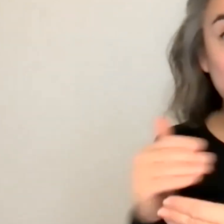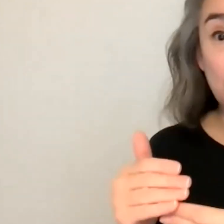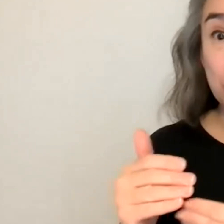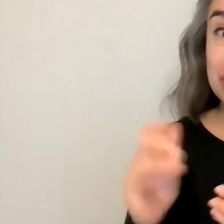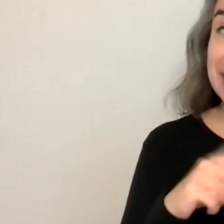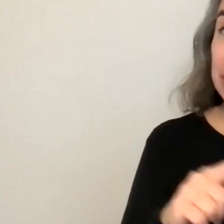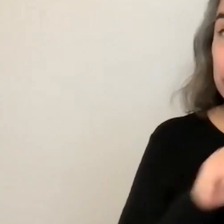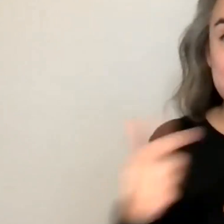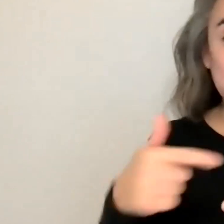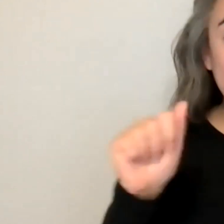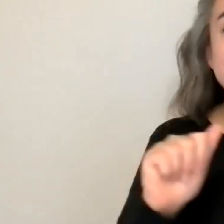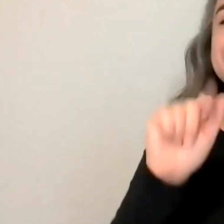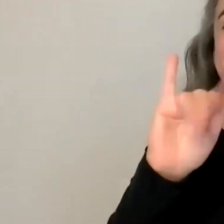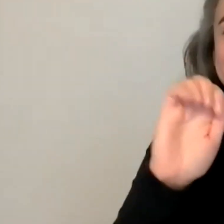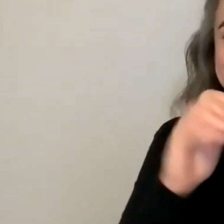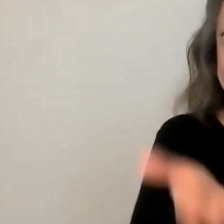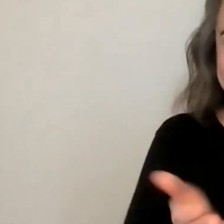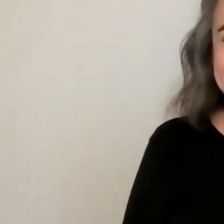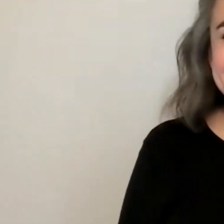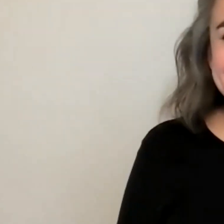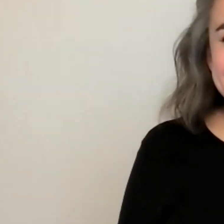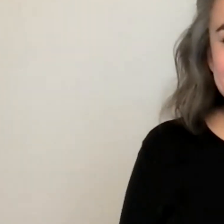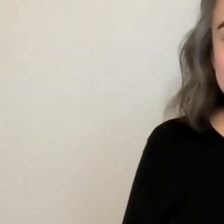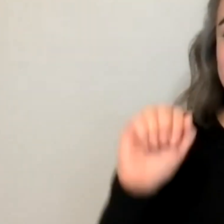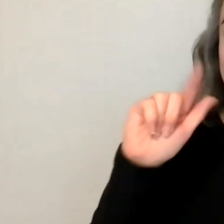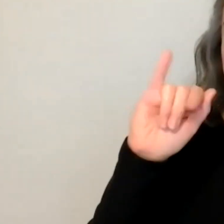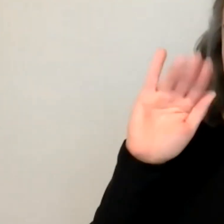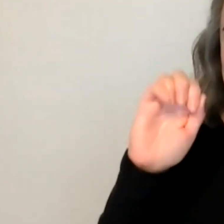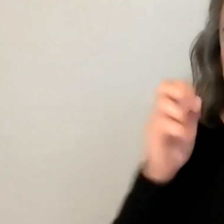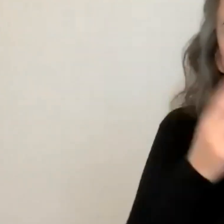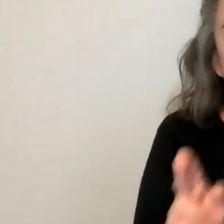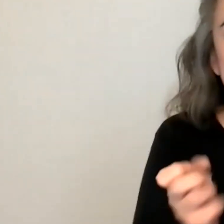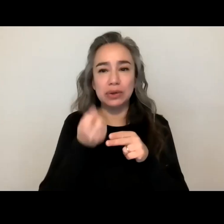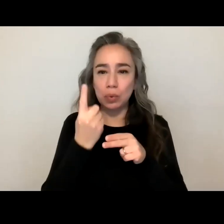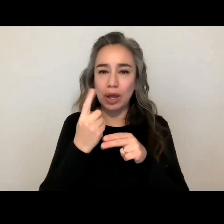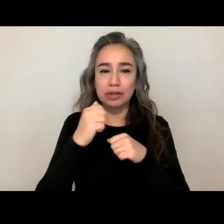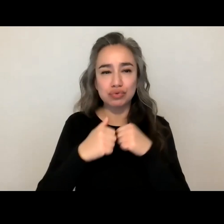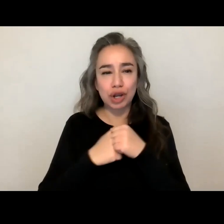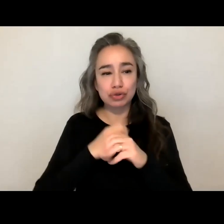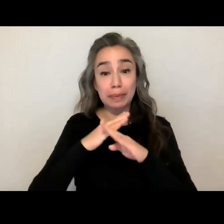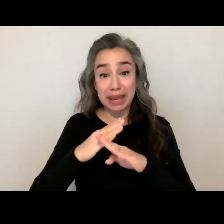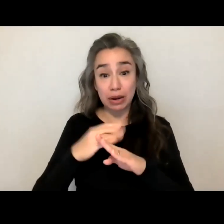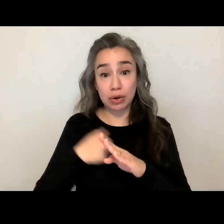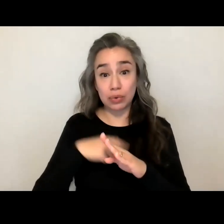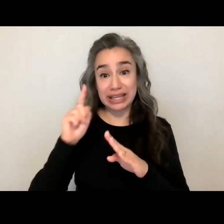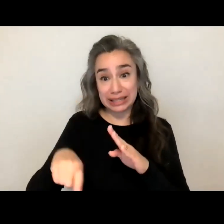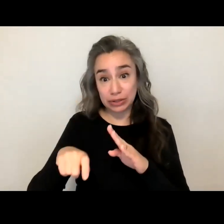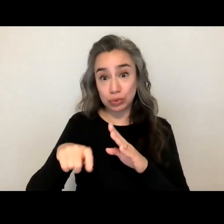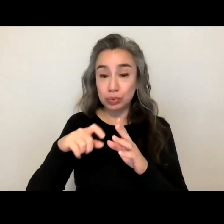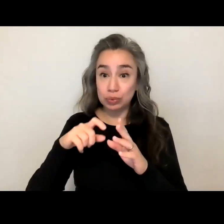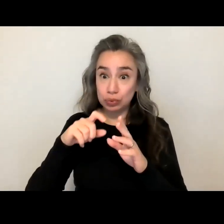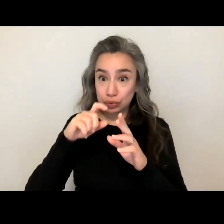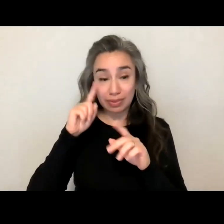the Q&A. Okay, Alice, thanks. I would briefly say I think one structural barrier we need to look at, particularly for linguists working